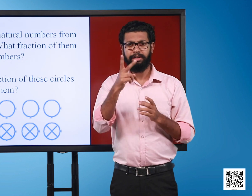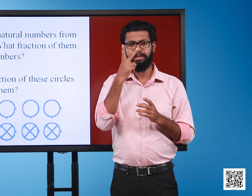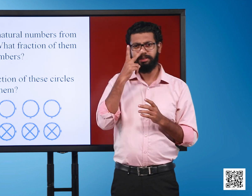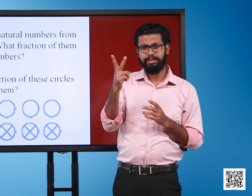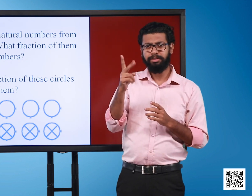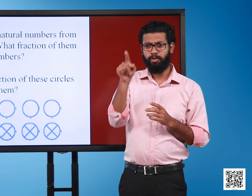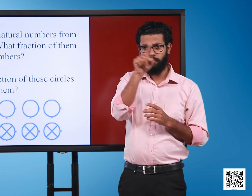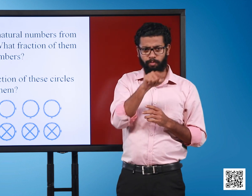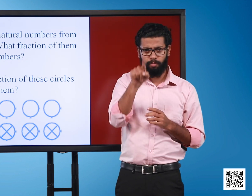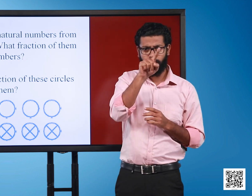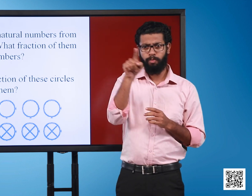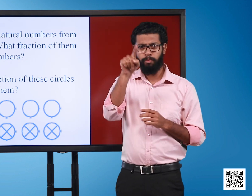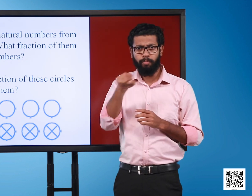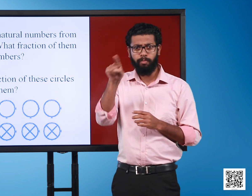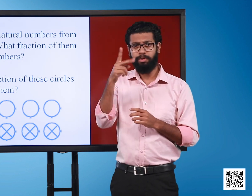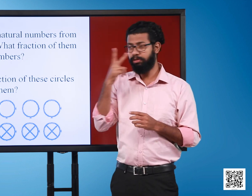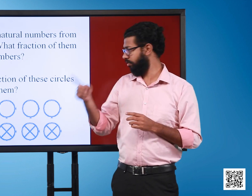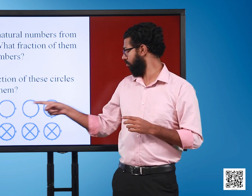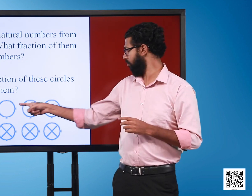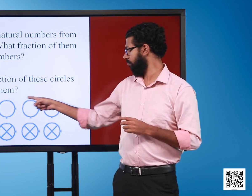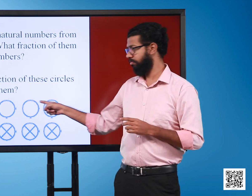What fraction of these circles have X's in them?